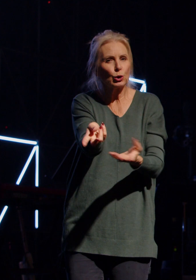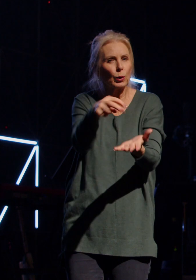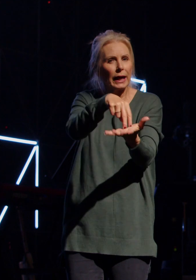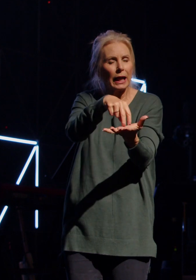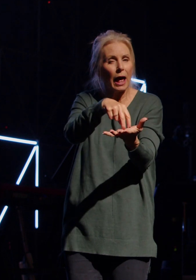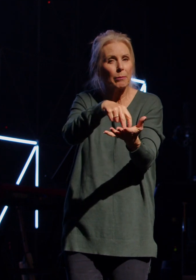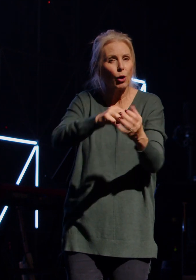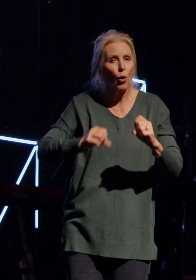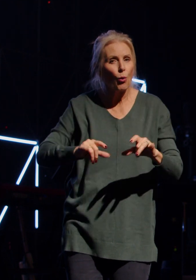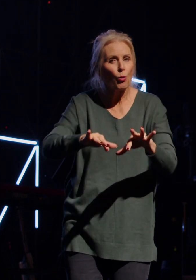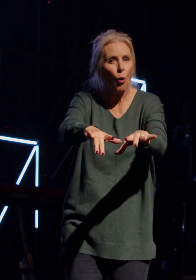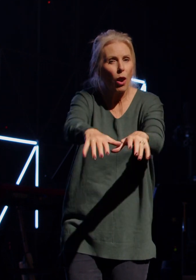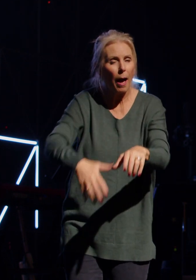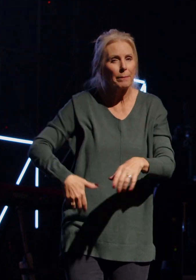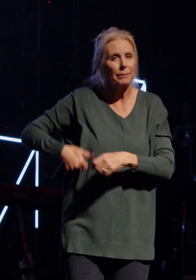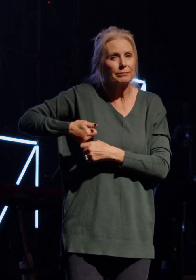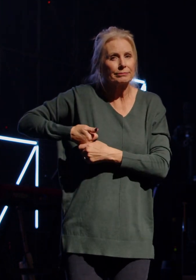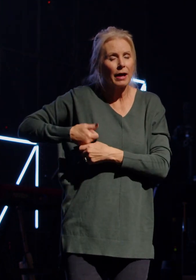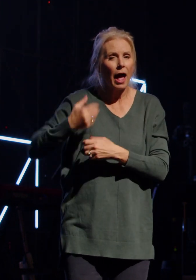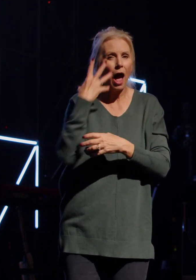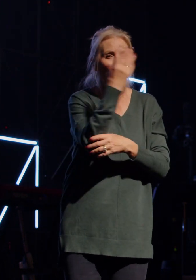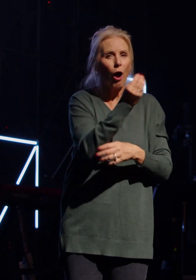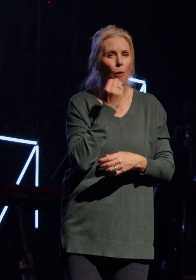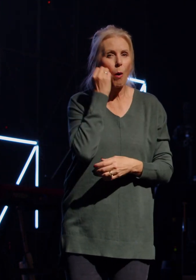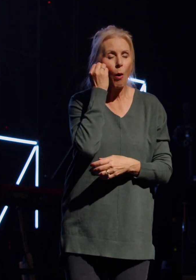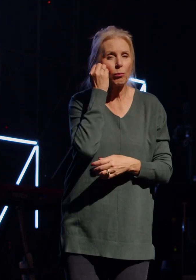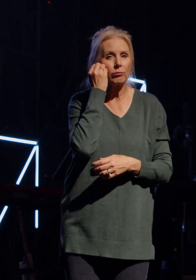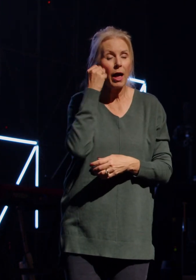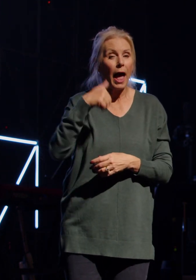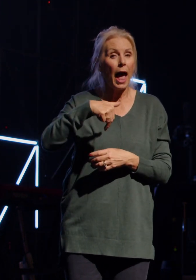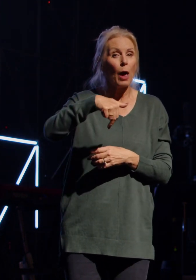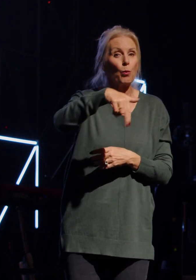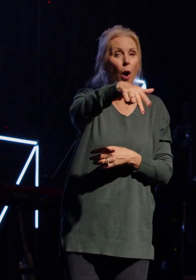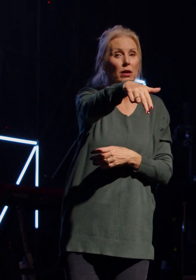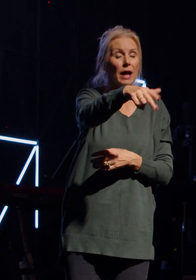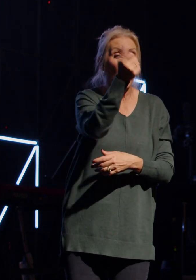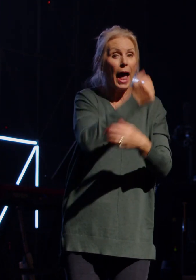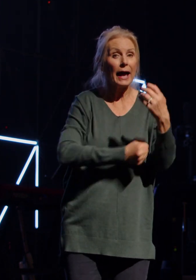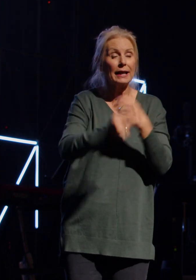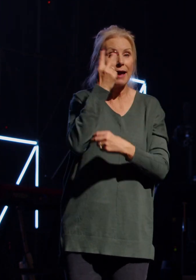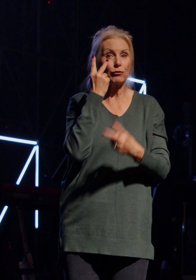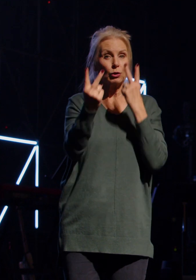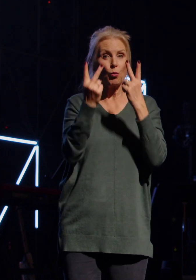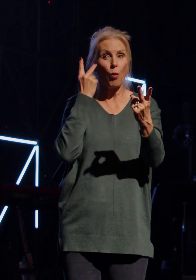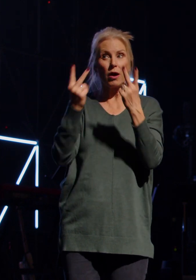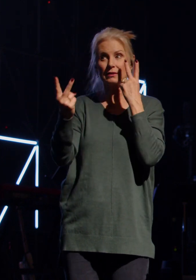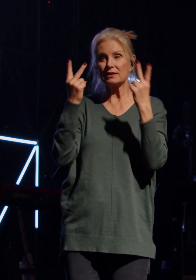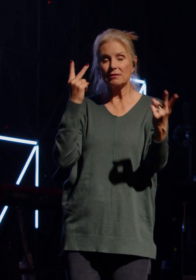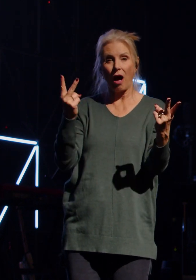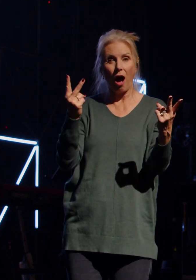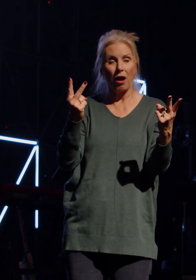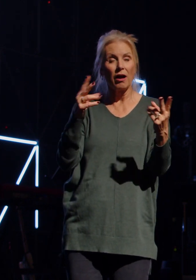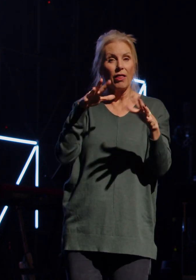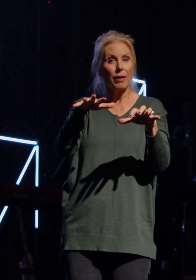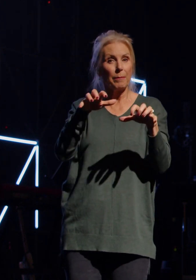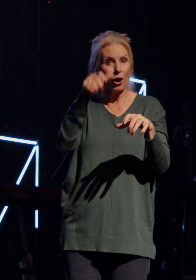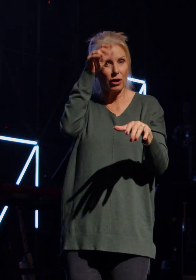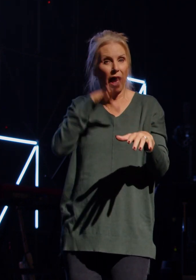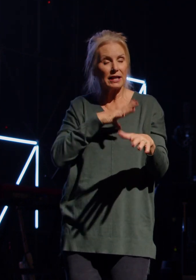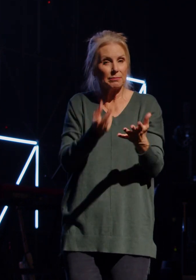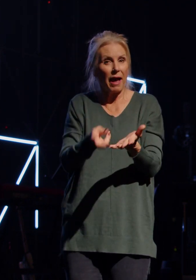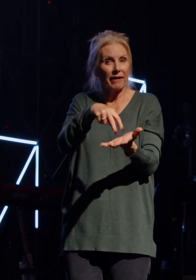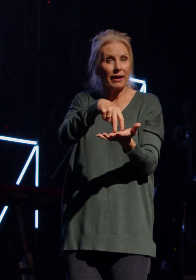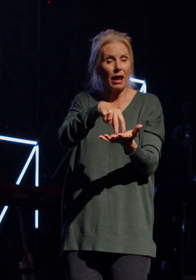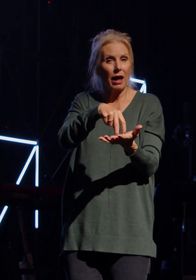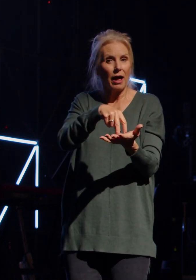and go home." He got up, took his mat, and walked out in full view of them all. This amazed everyone, and they praised God, saying,